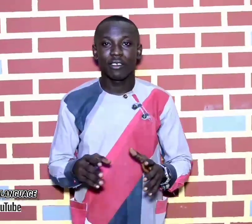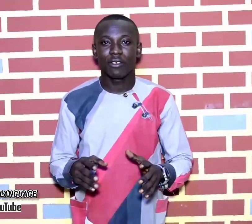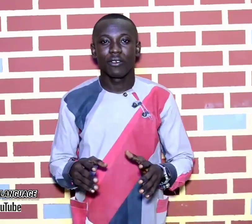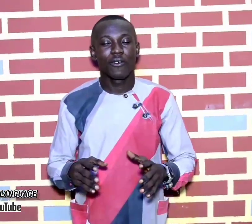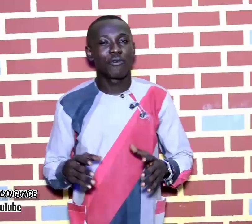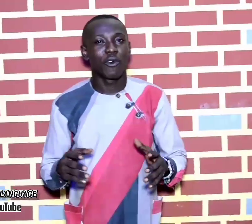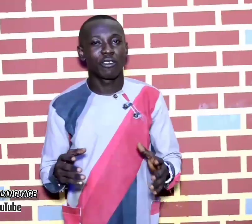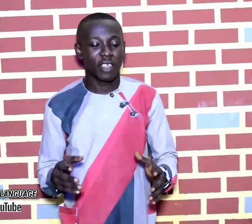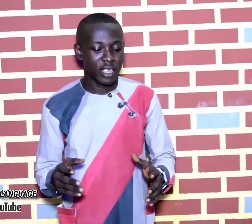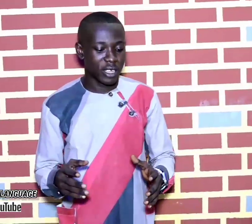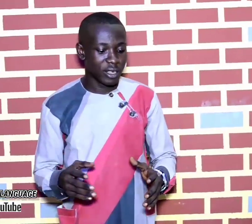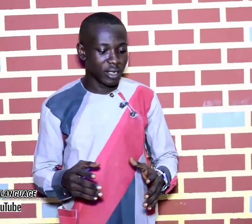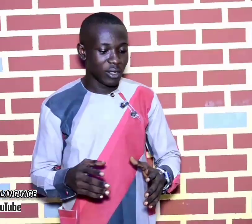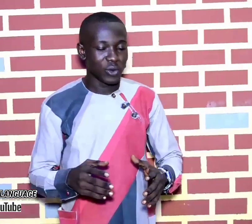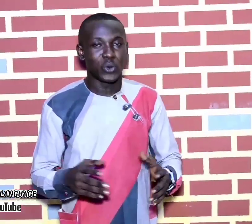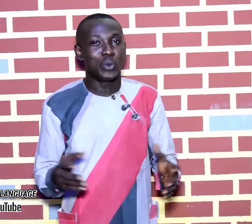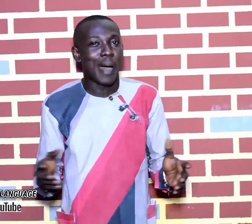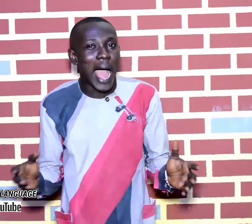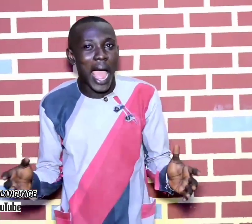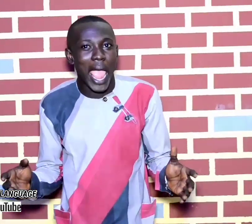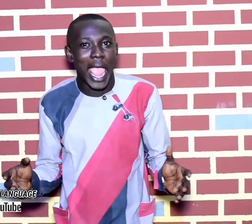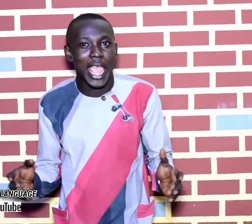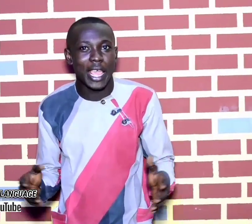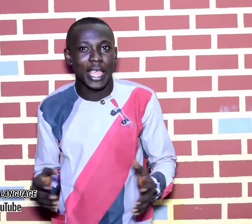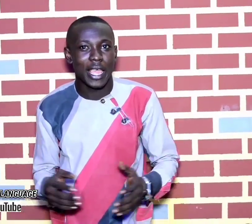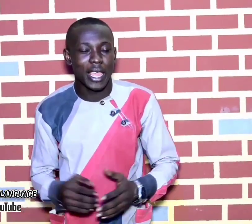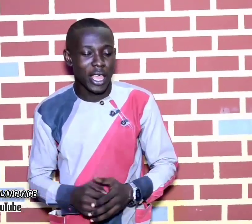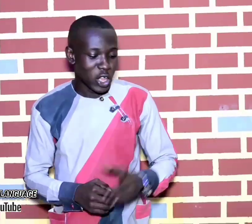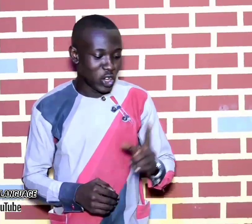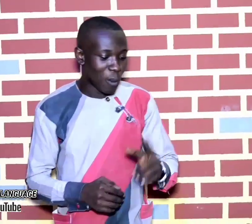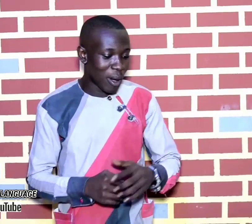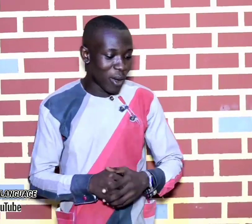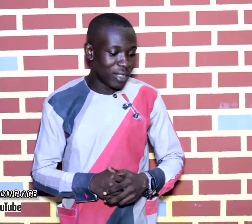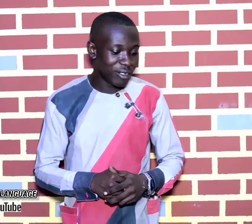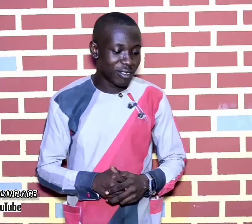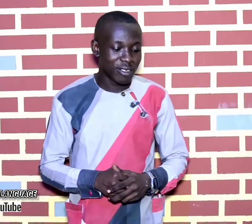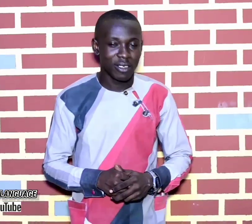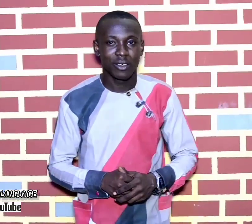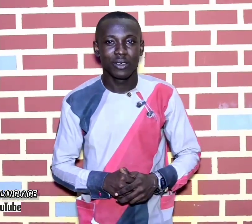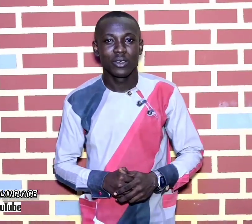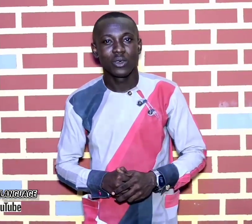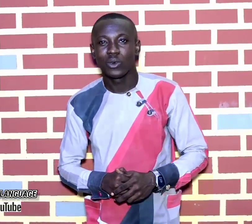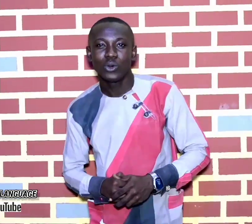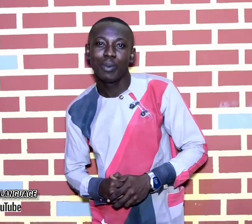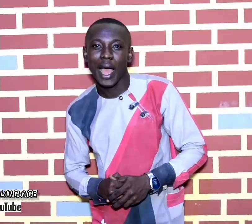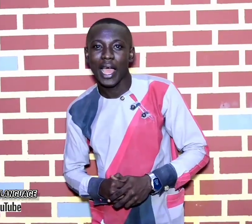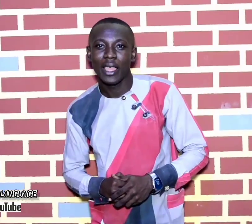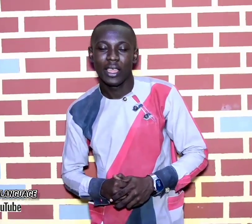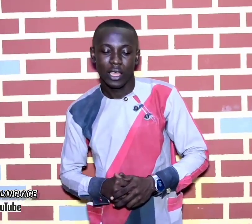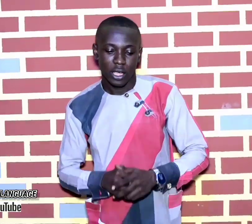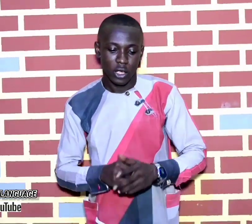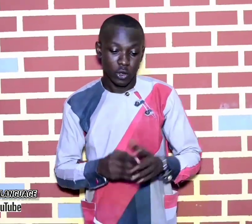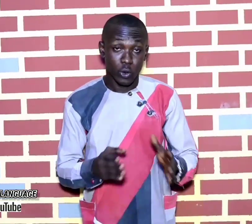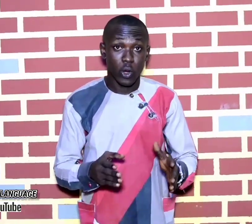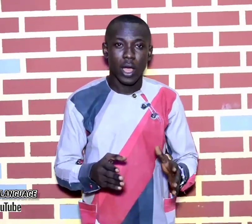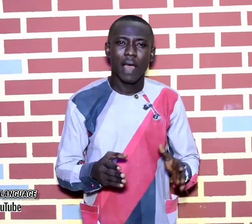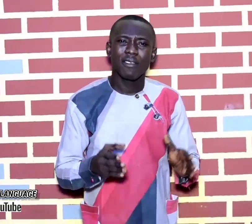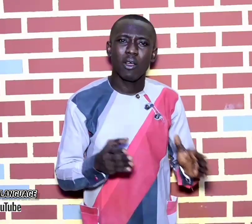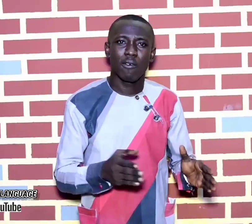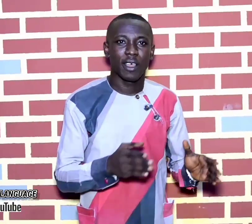Phrases for saying goodbye. Number 1 is goodbye. You know, after